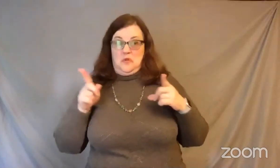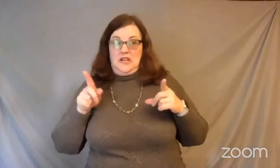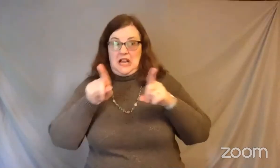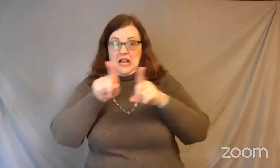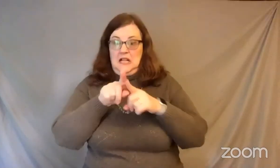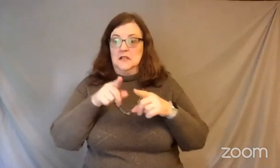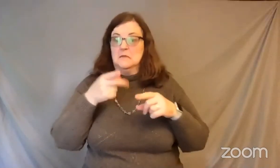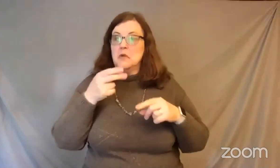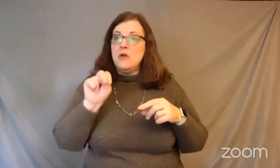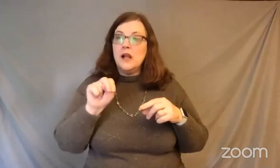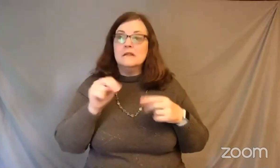system.